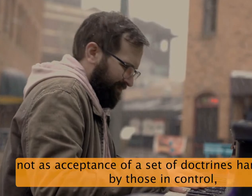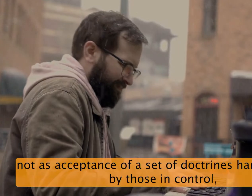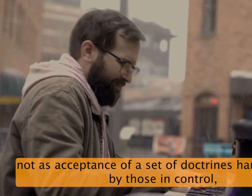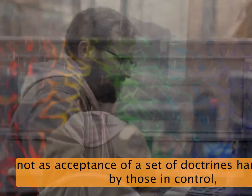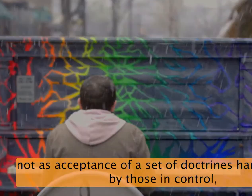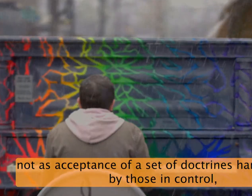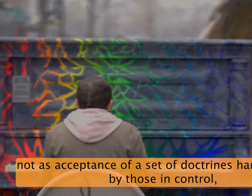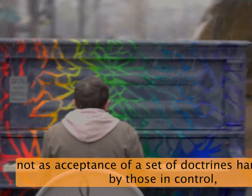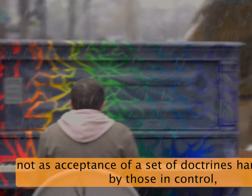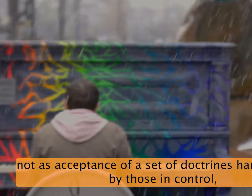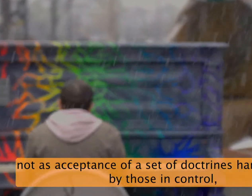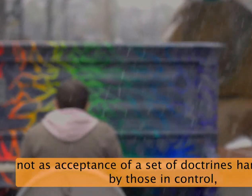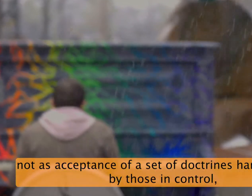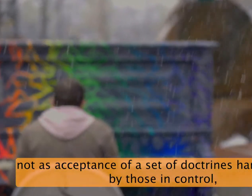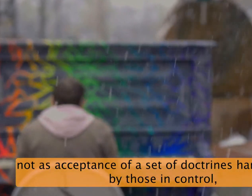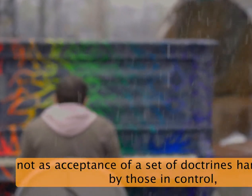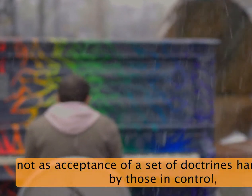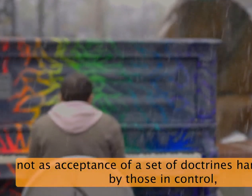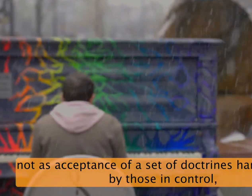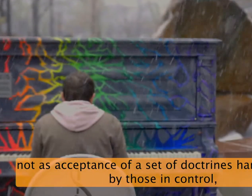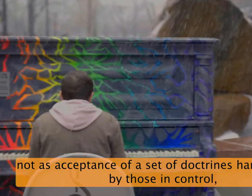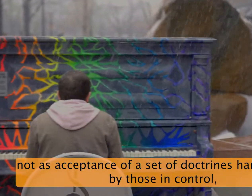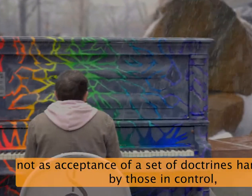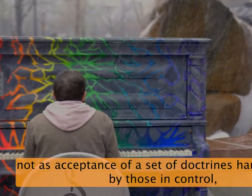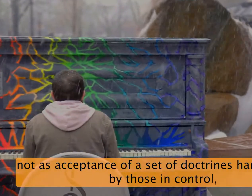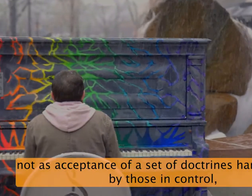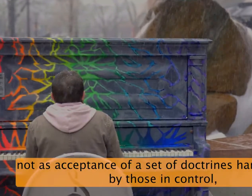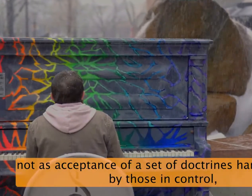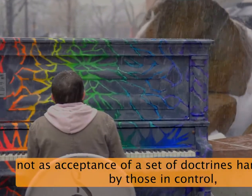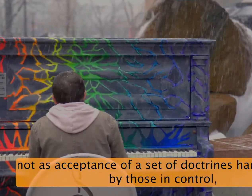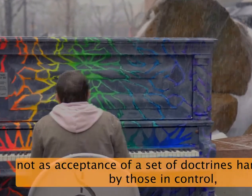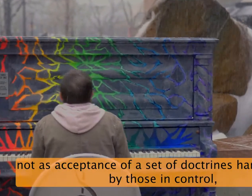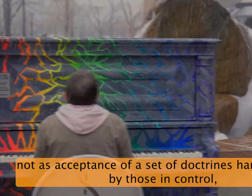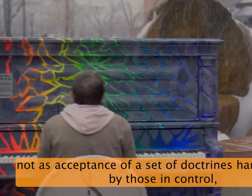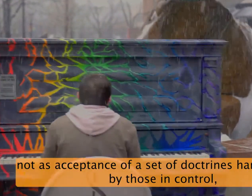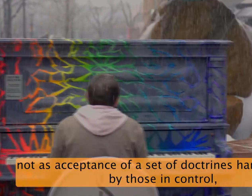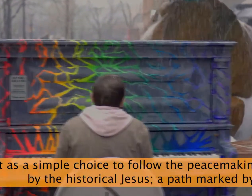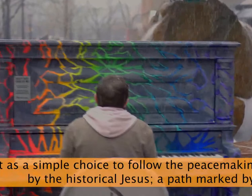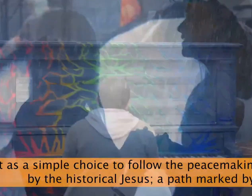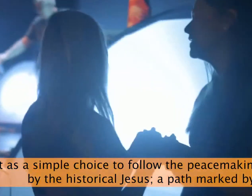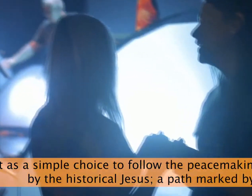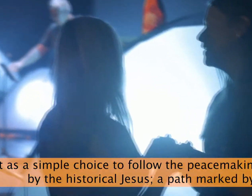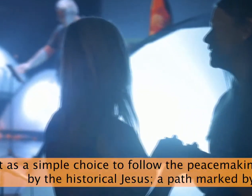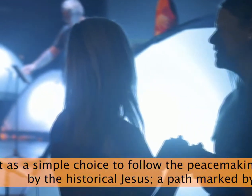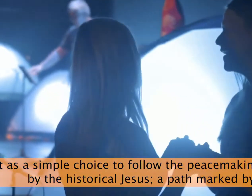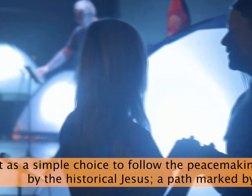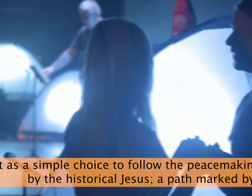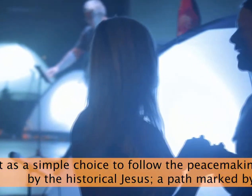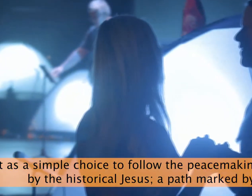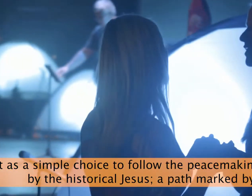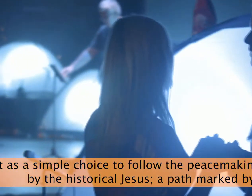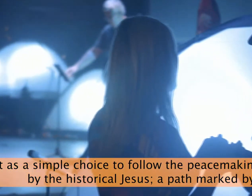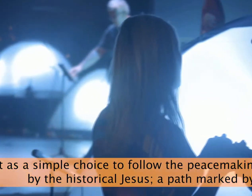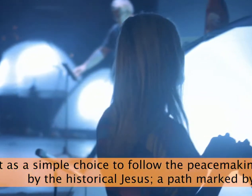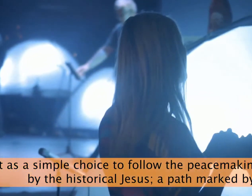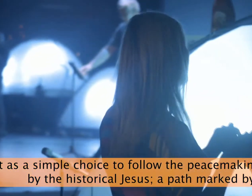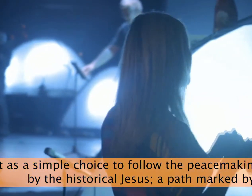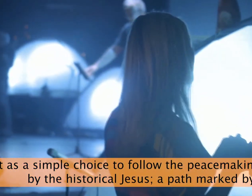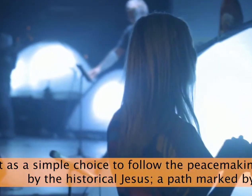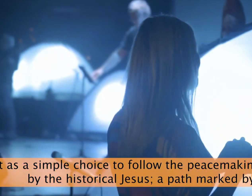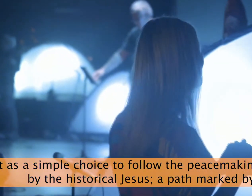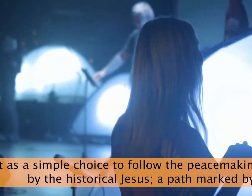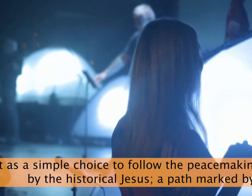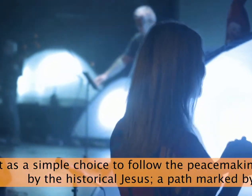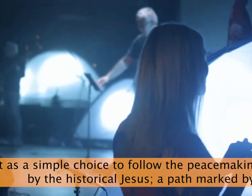faith, not as an acceptance of a set of doctrines handed to us by those in control, but as a simple choice to follow the